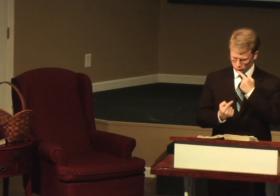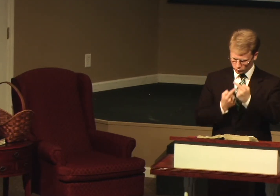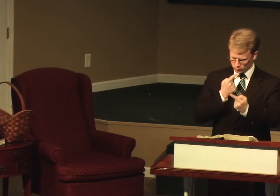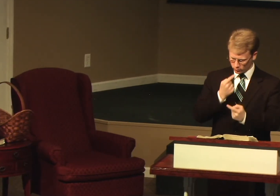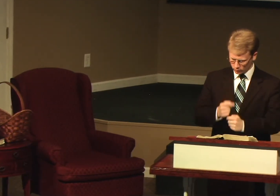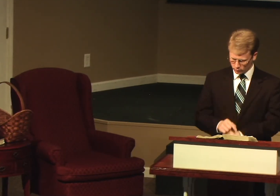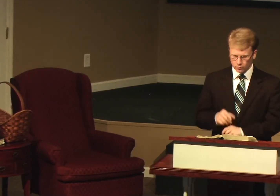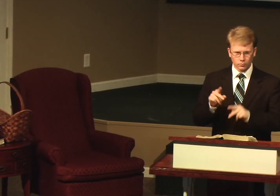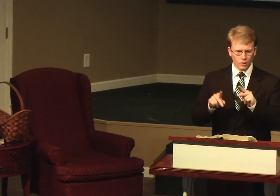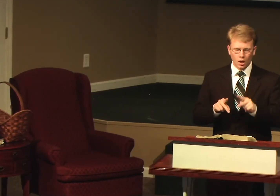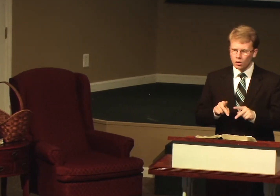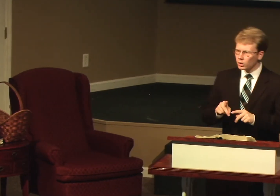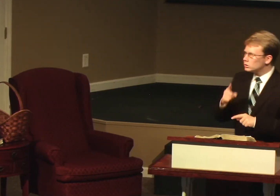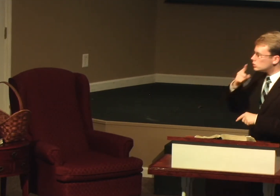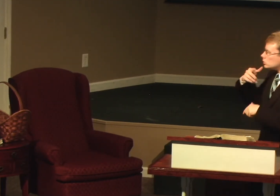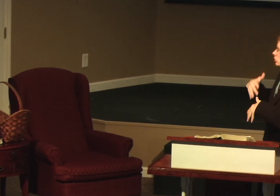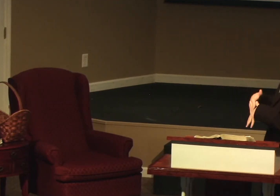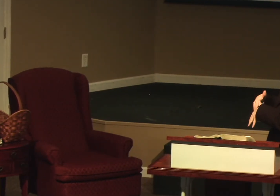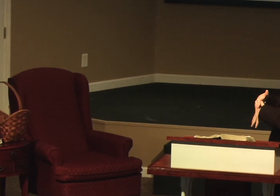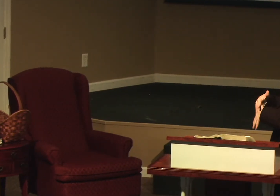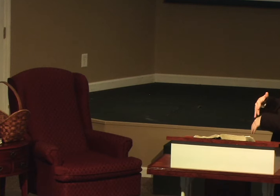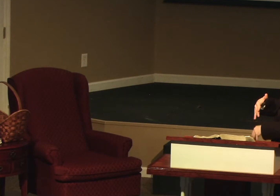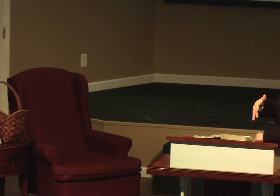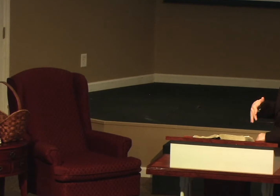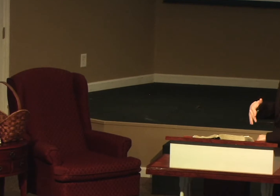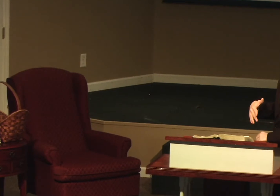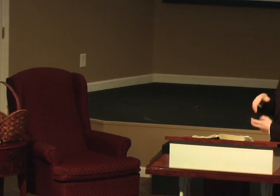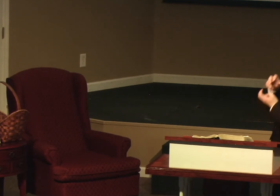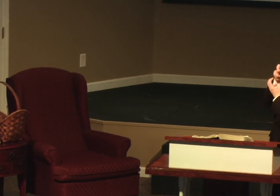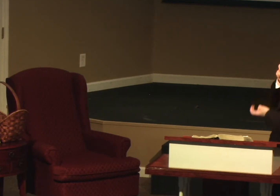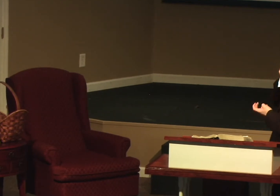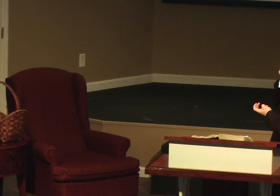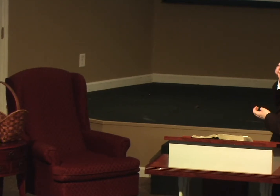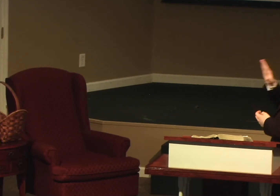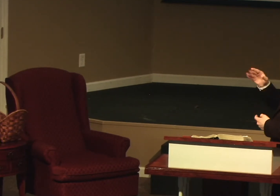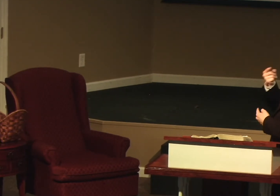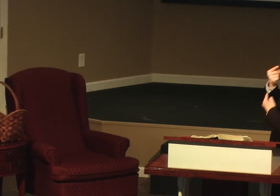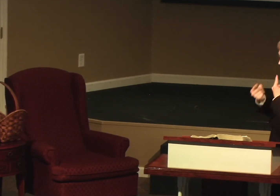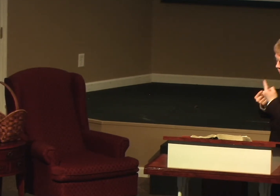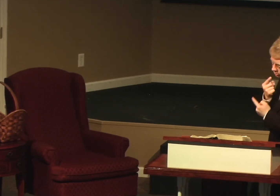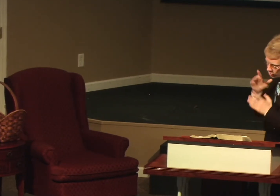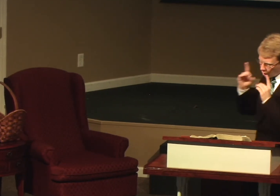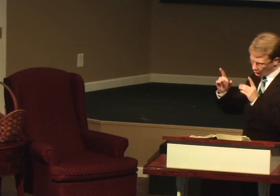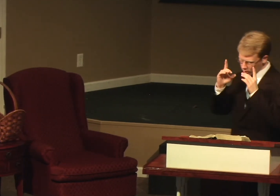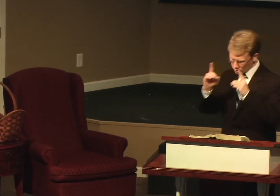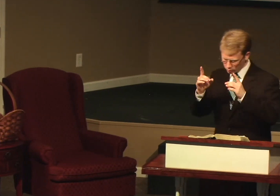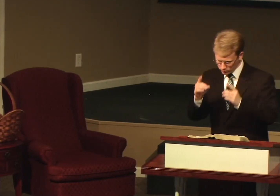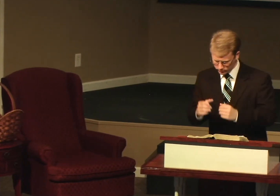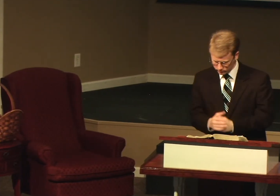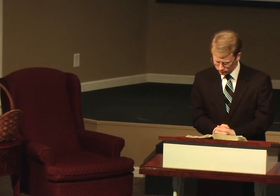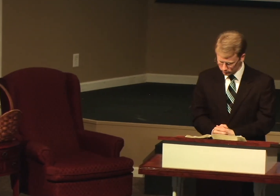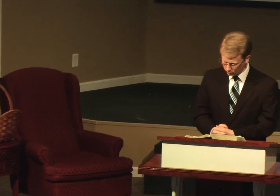Jesus ended these sayings, that the people were astonished at his doctrine.